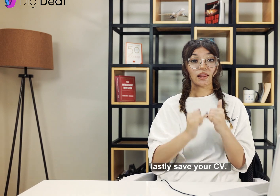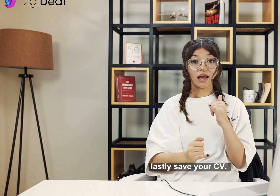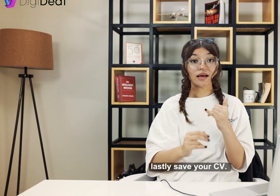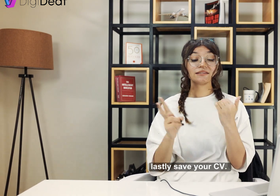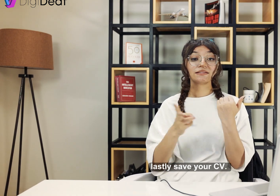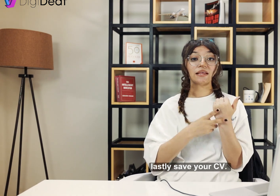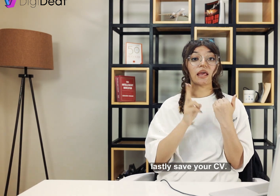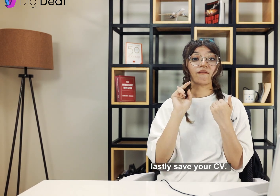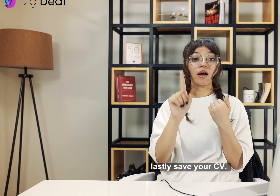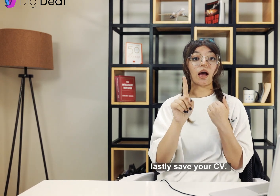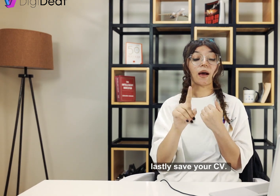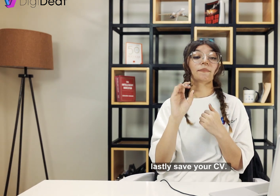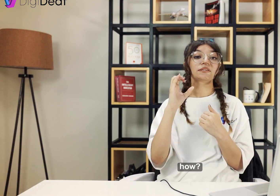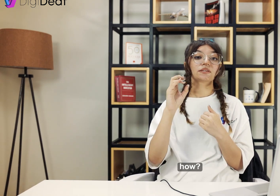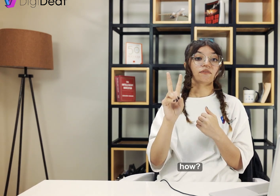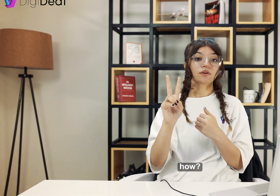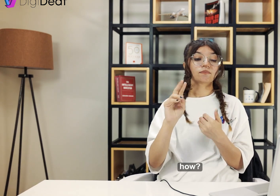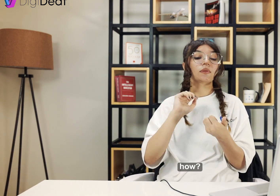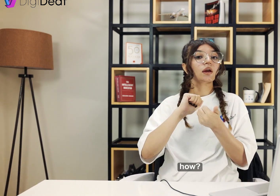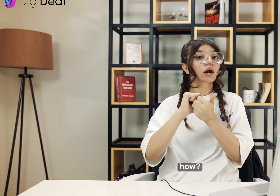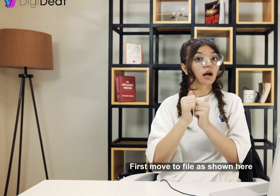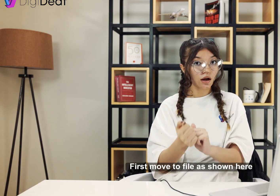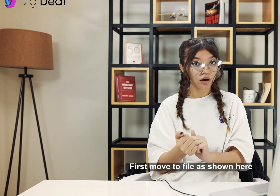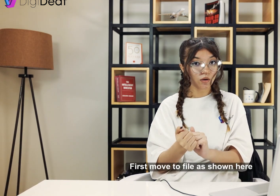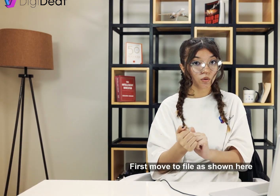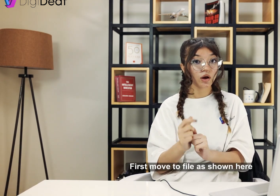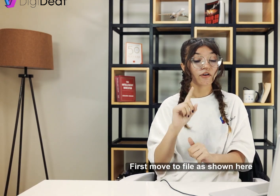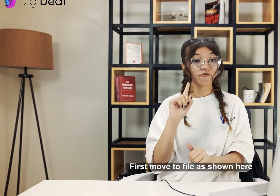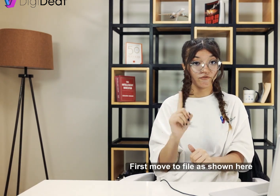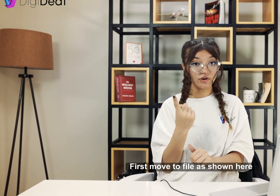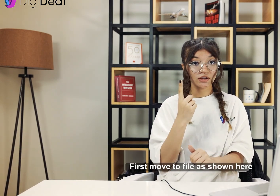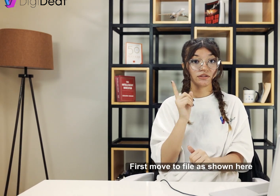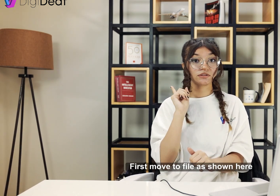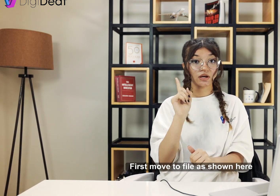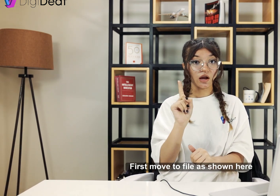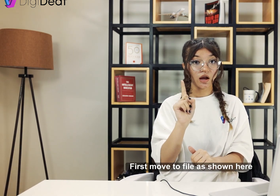Lastly, save your CV. How? First, move to File as shown here.